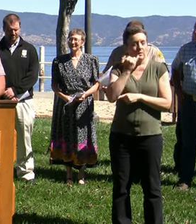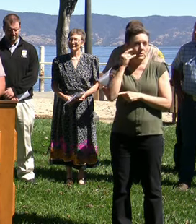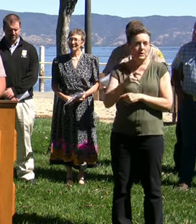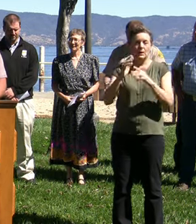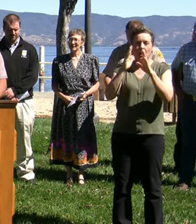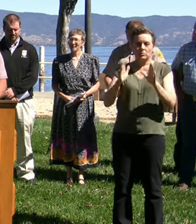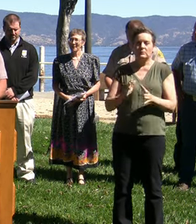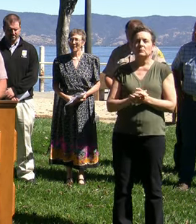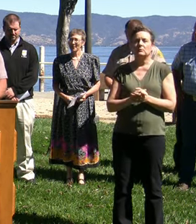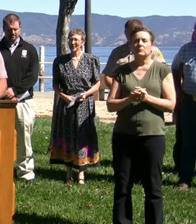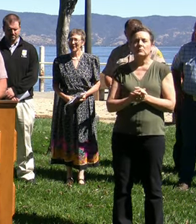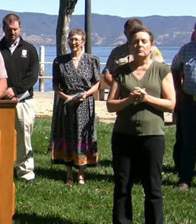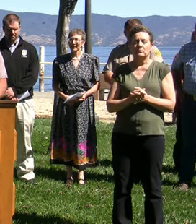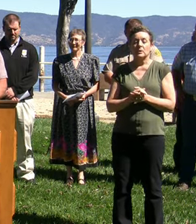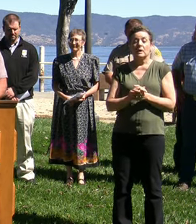We'll release that number as soon as it's available.